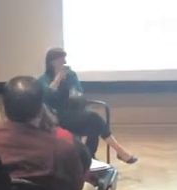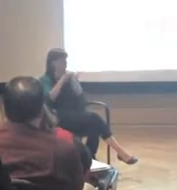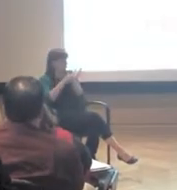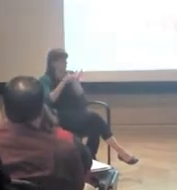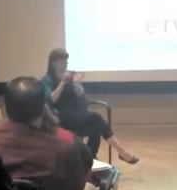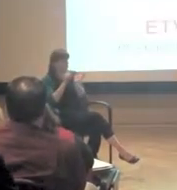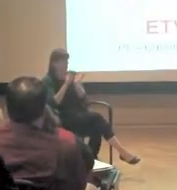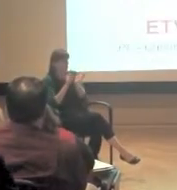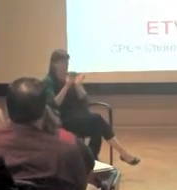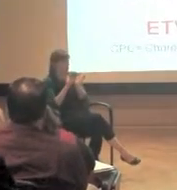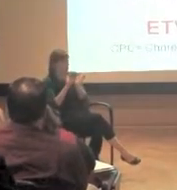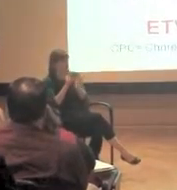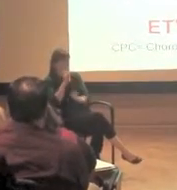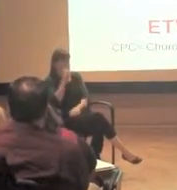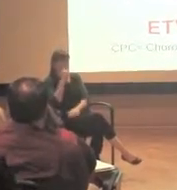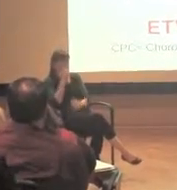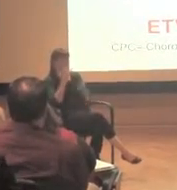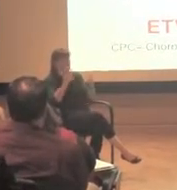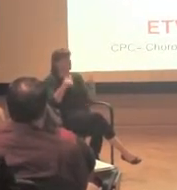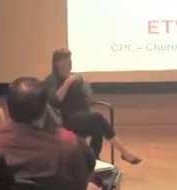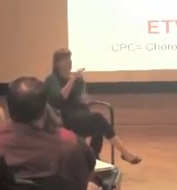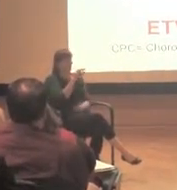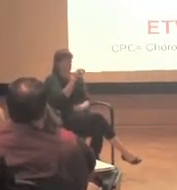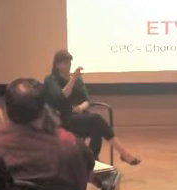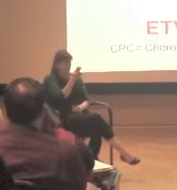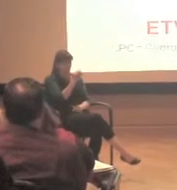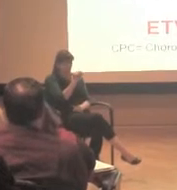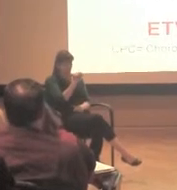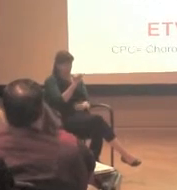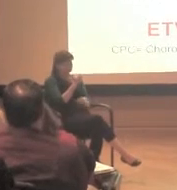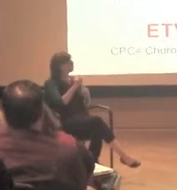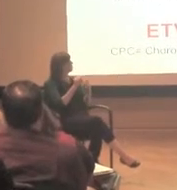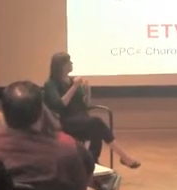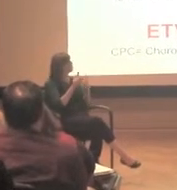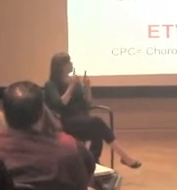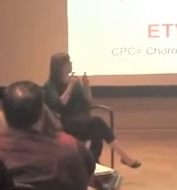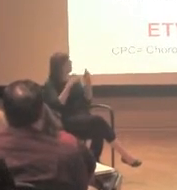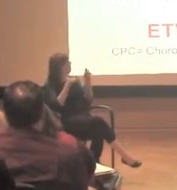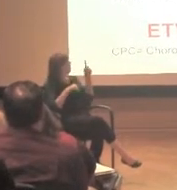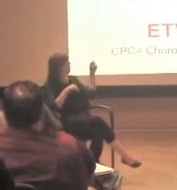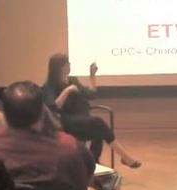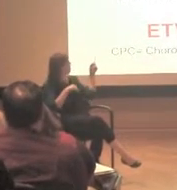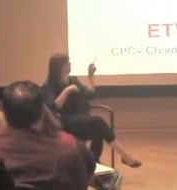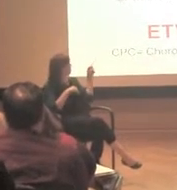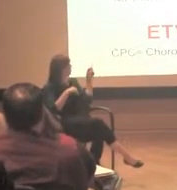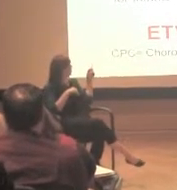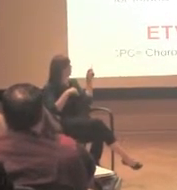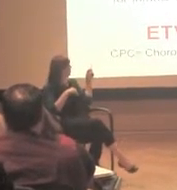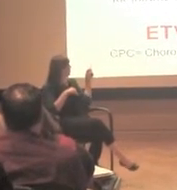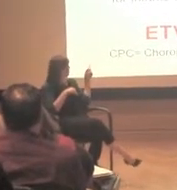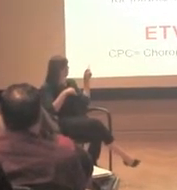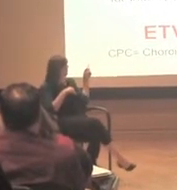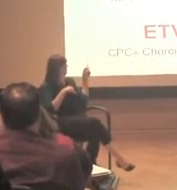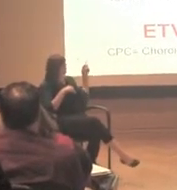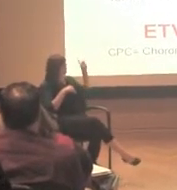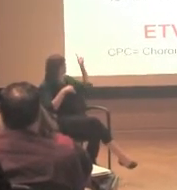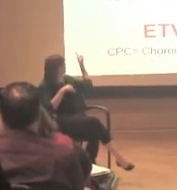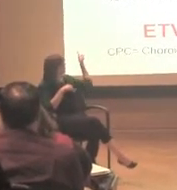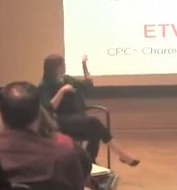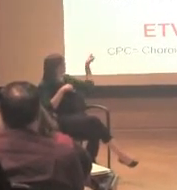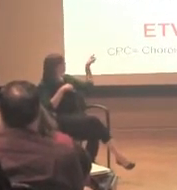we have MOMS trial, and now we have this. And so, this is endoscopic third-ventriculoscopy and cardiac plexus